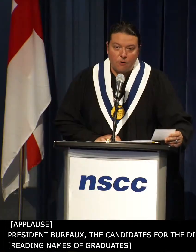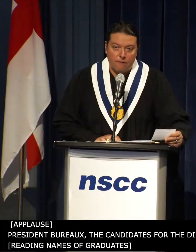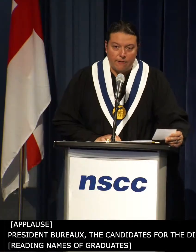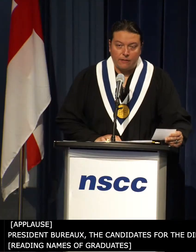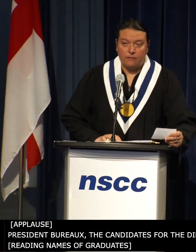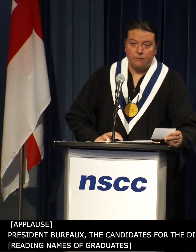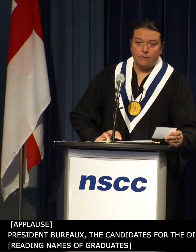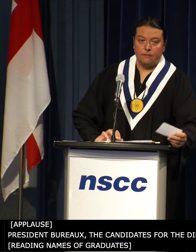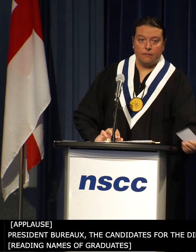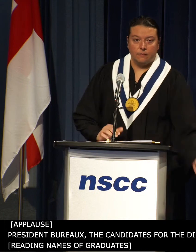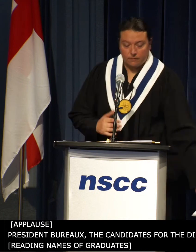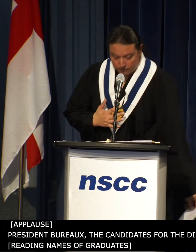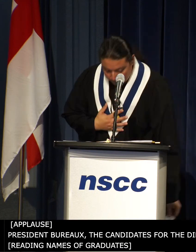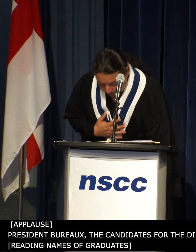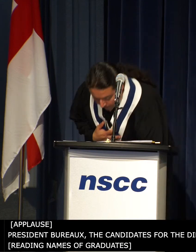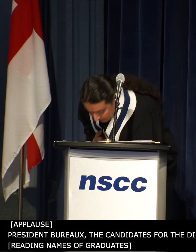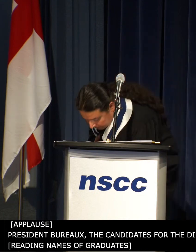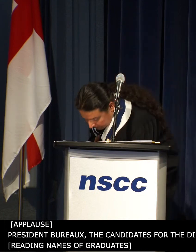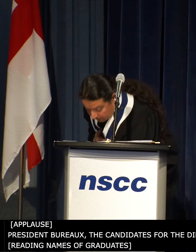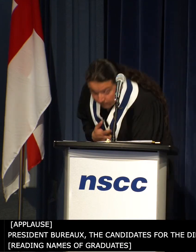Gabriel Verville.